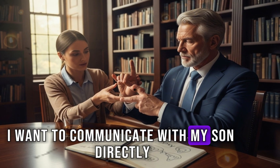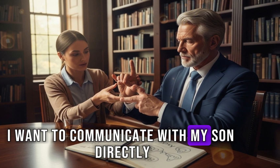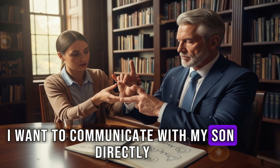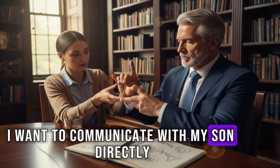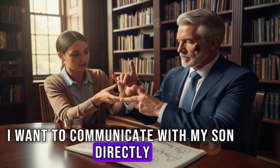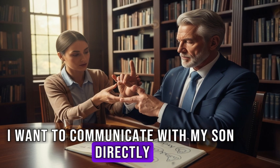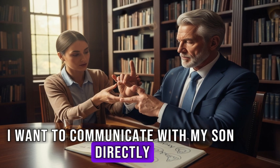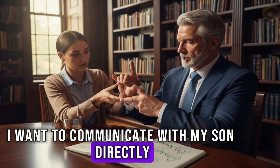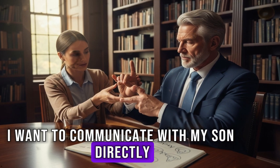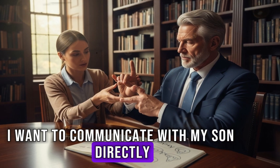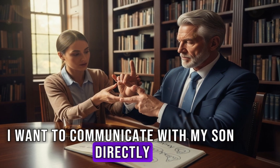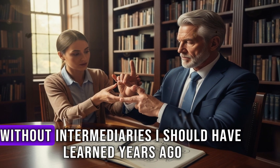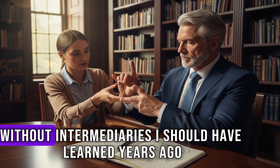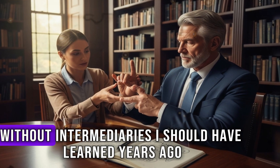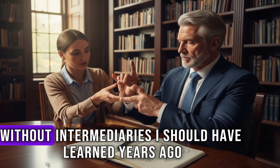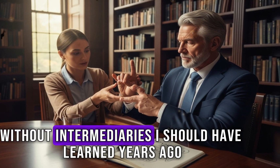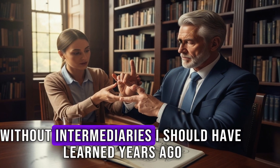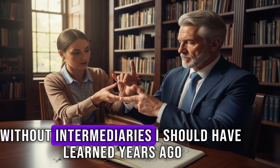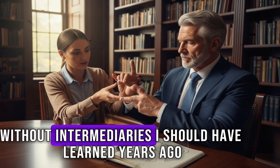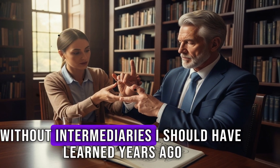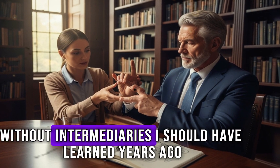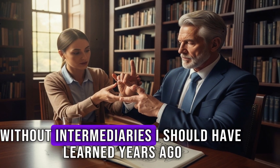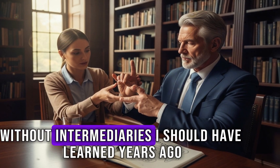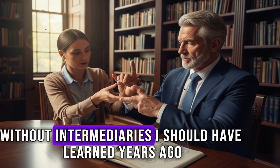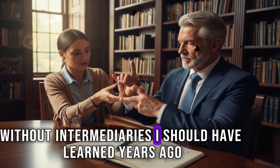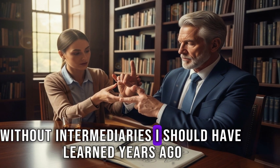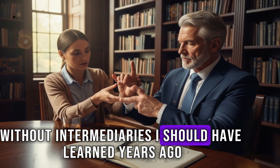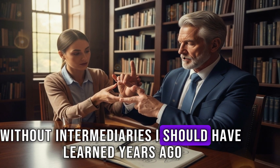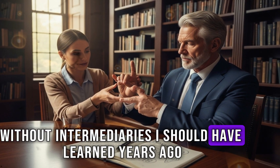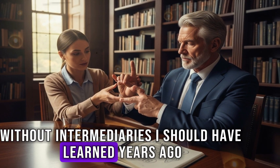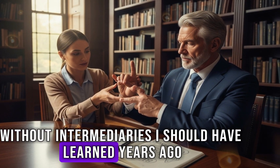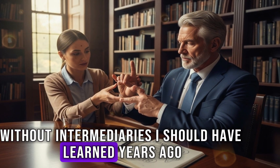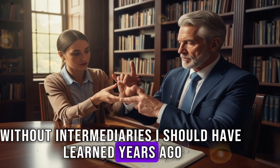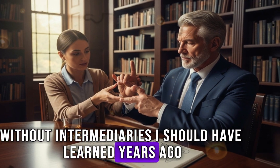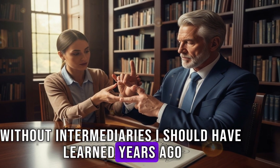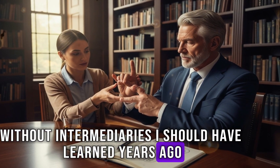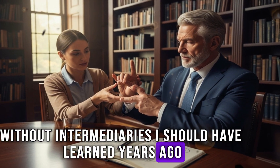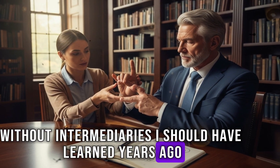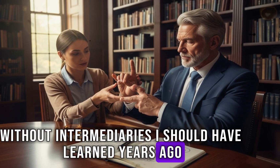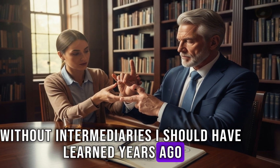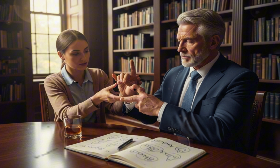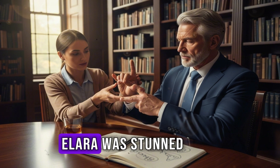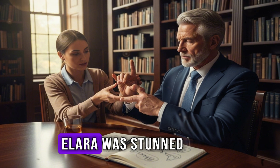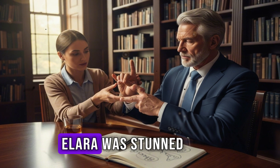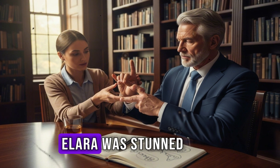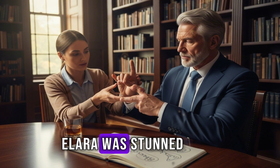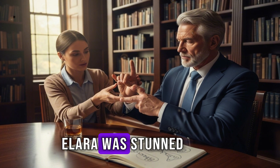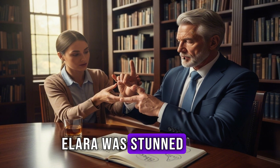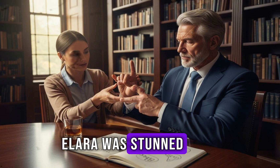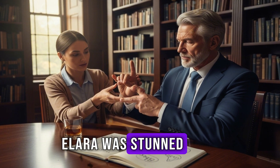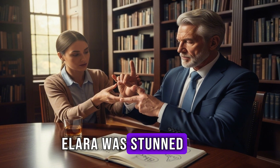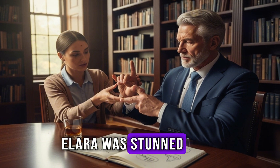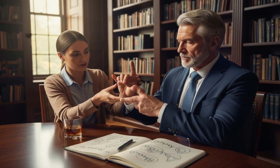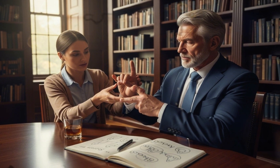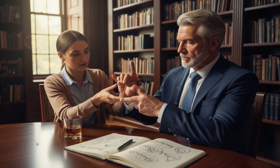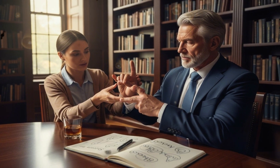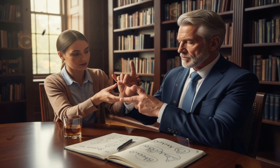son directly, without intermediaries. I should have learned years ago." Elara was stunned.